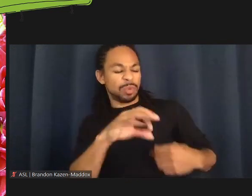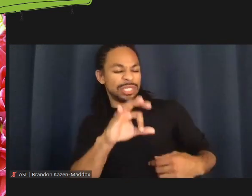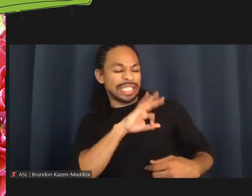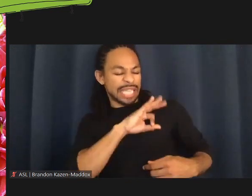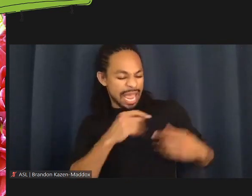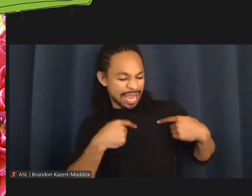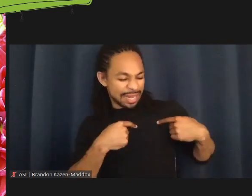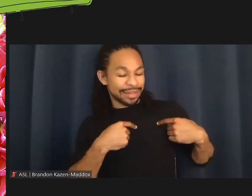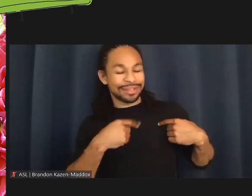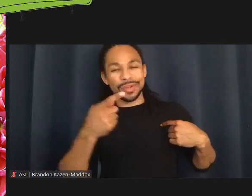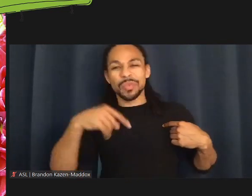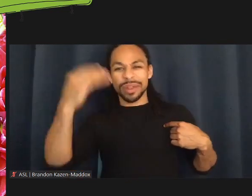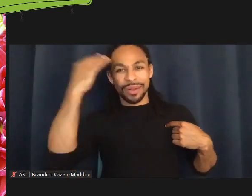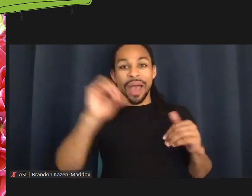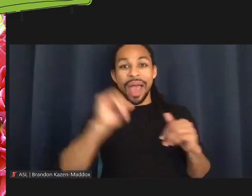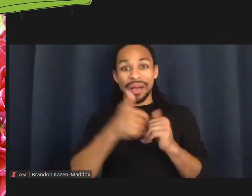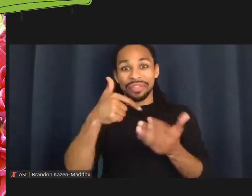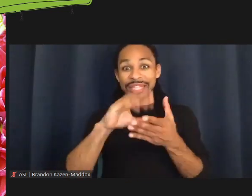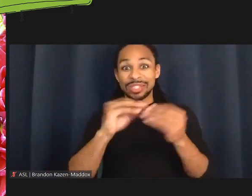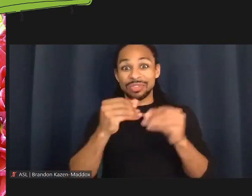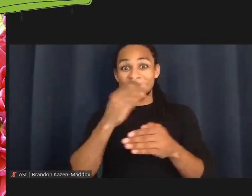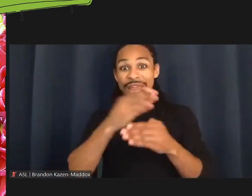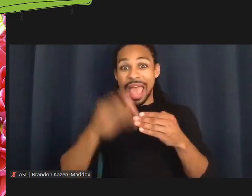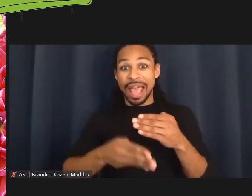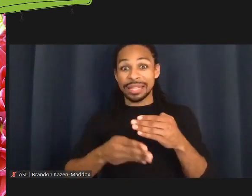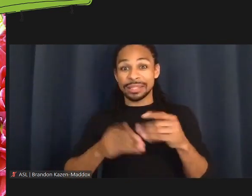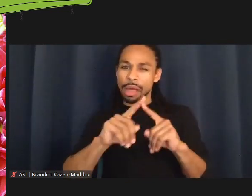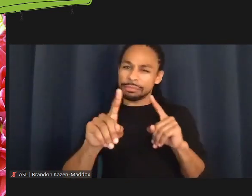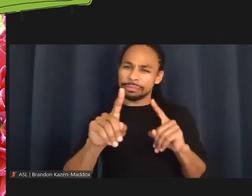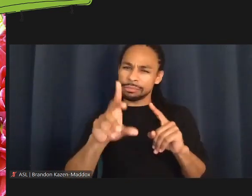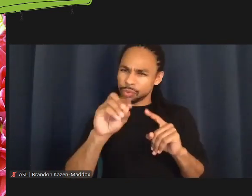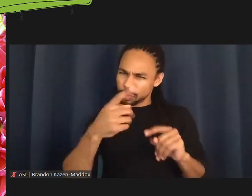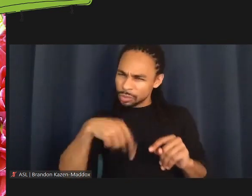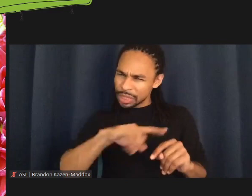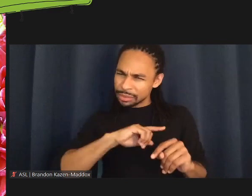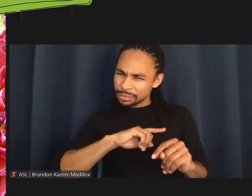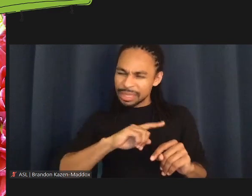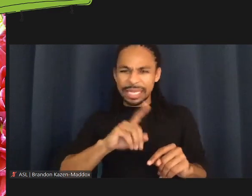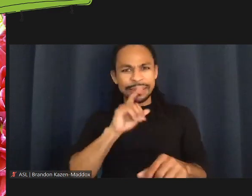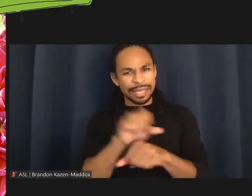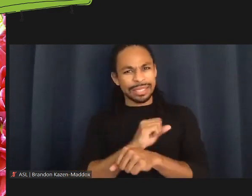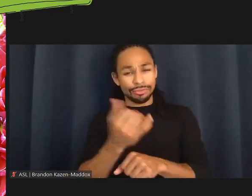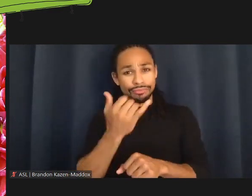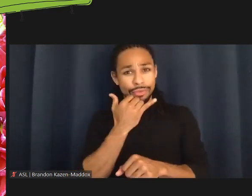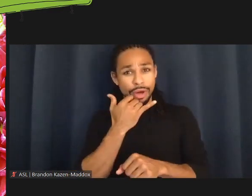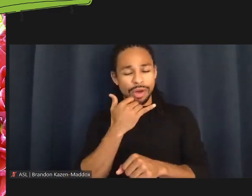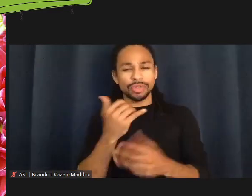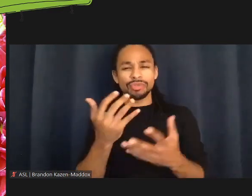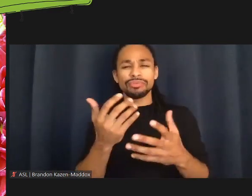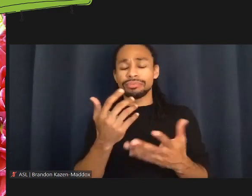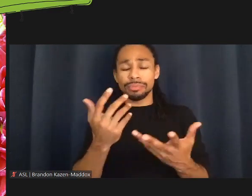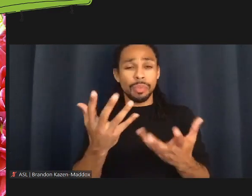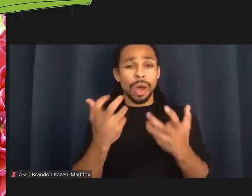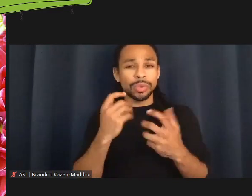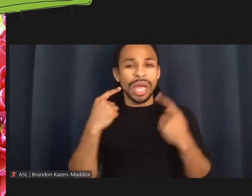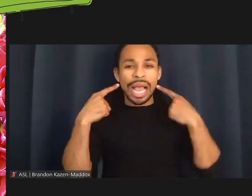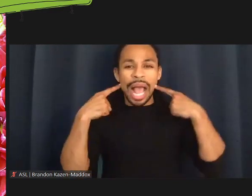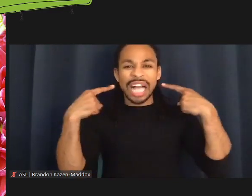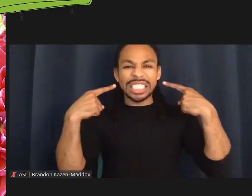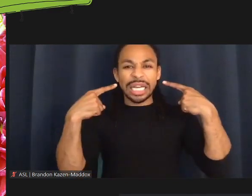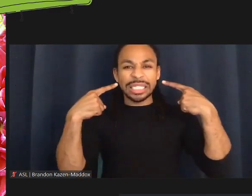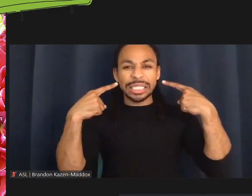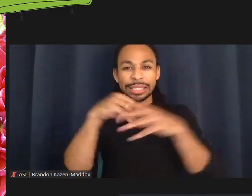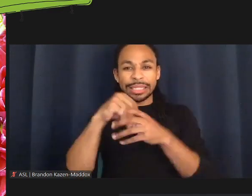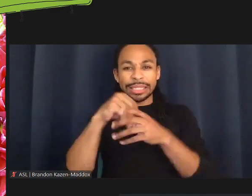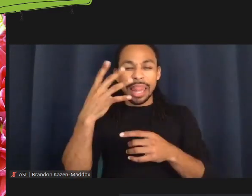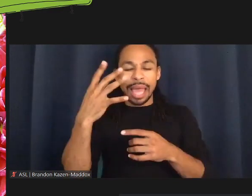ends, but do we? Is it so wrong to just want to clench your jaw in the light, praise any shape of